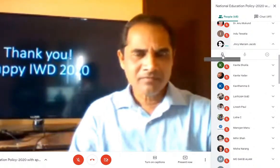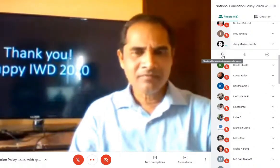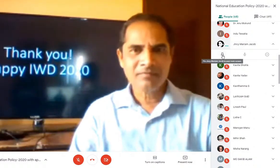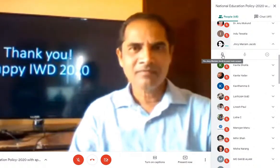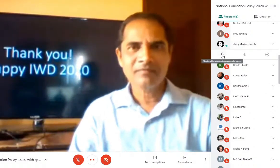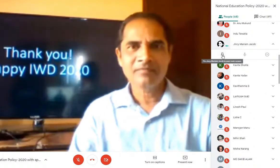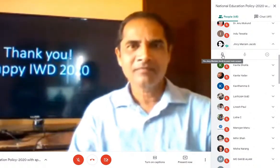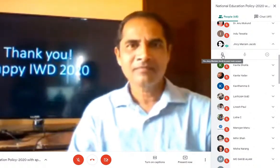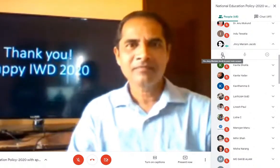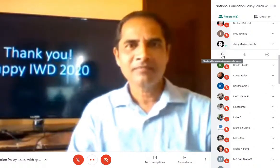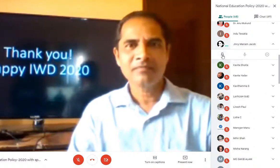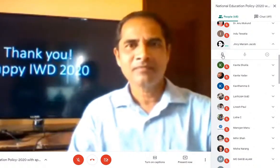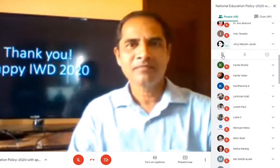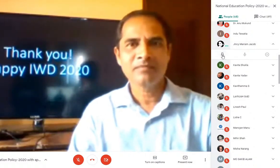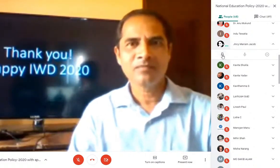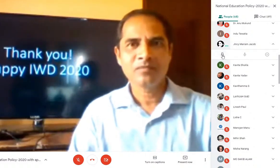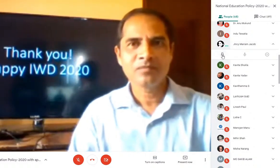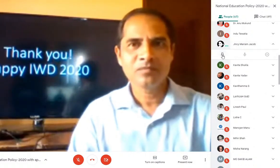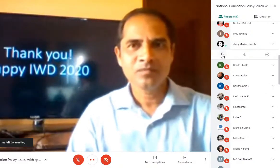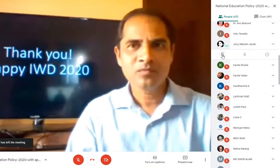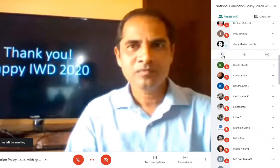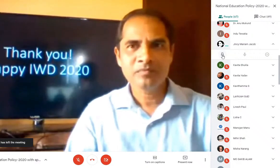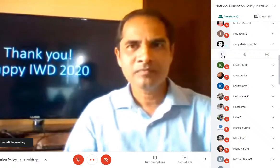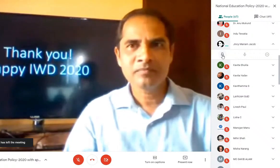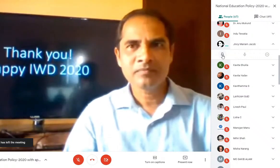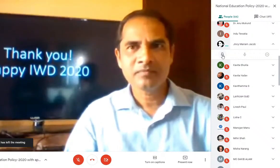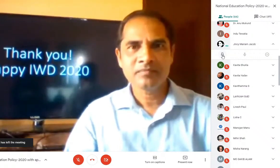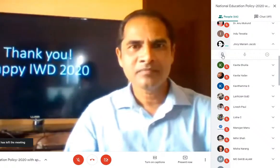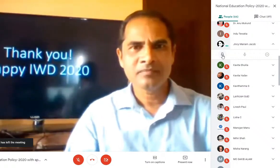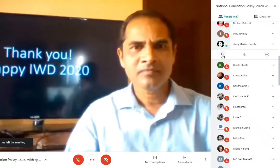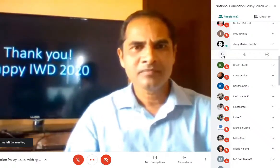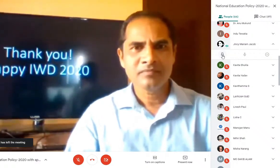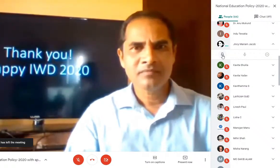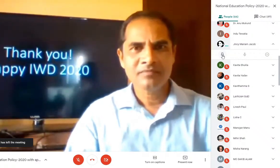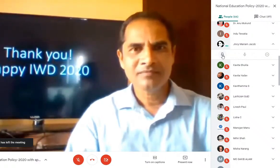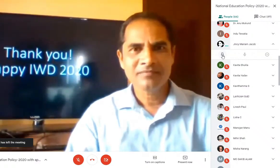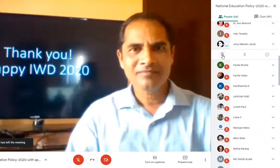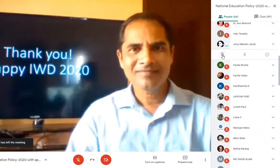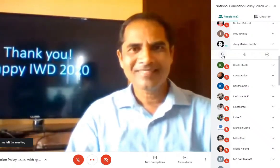Jinsi, No, no. is there any questions in the chat box?